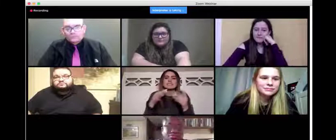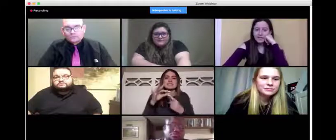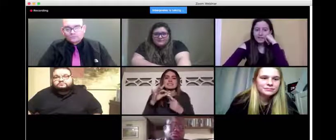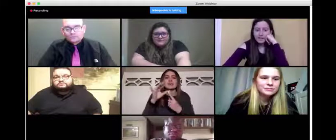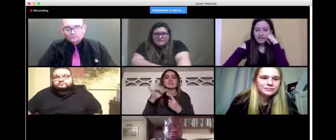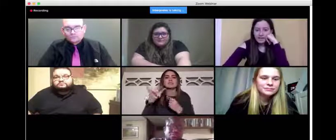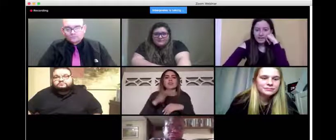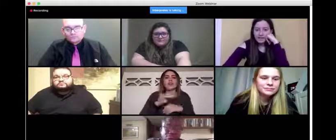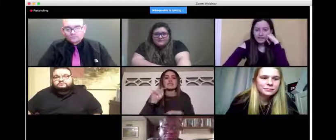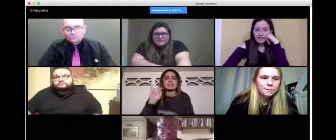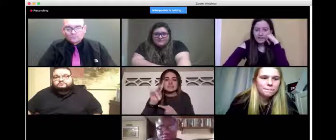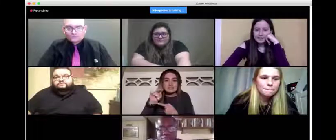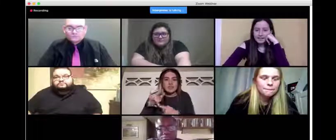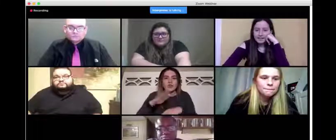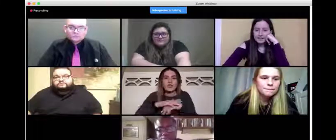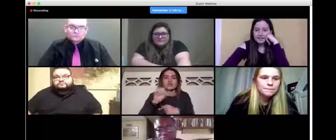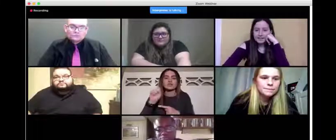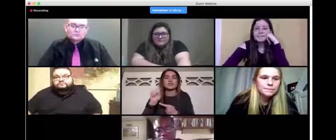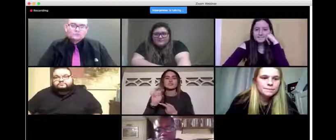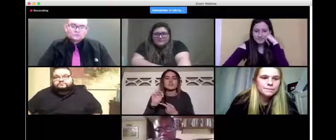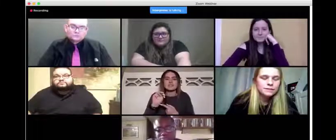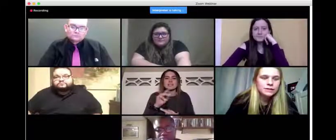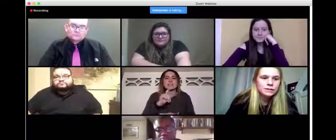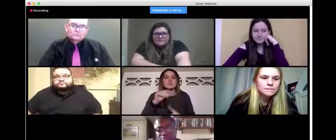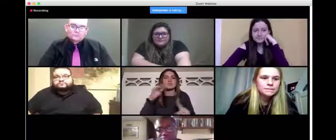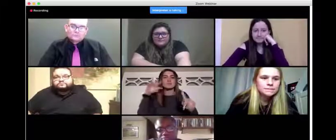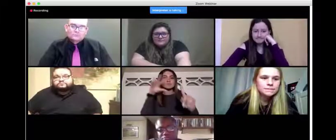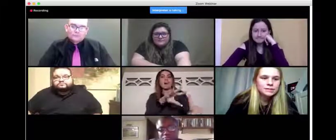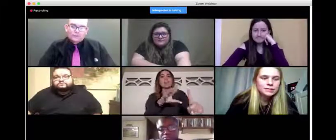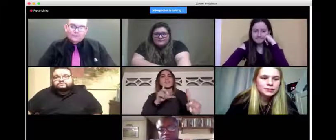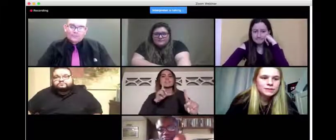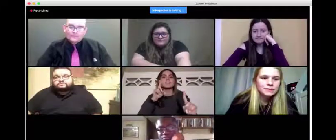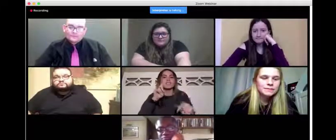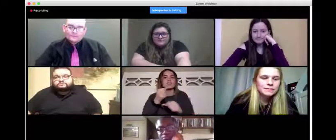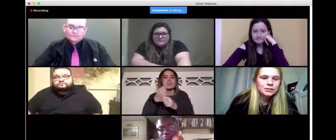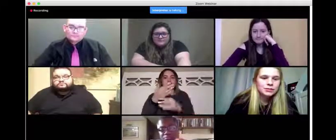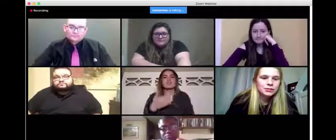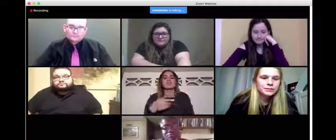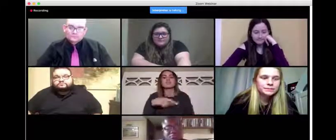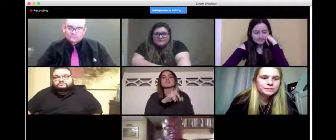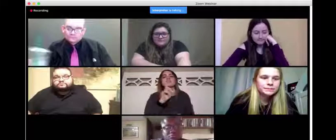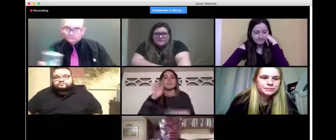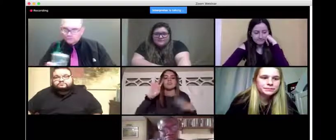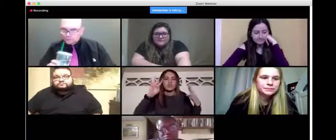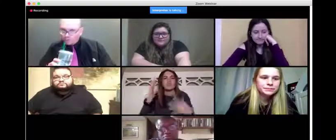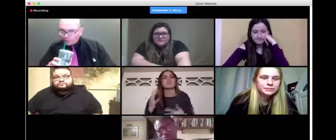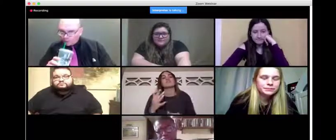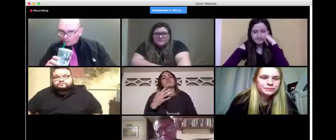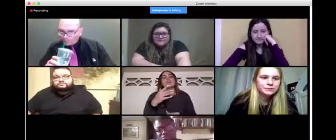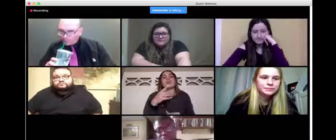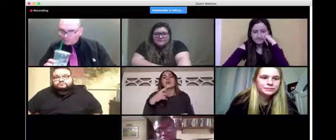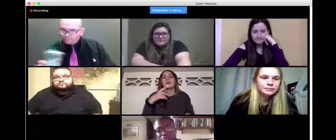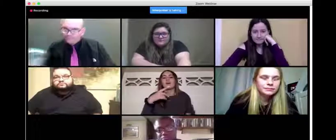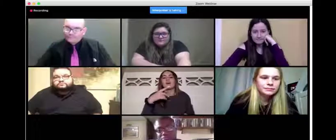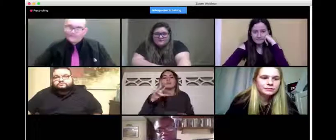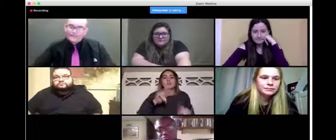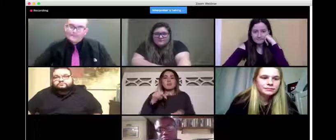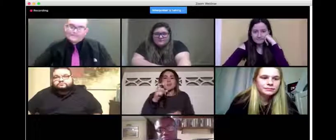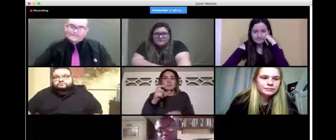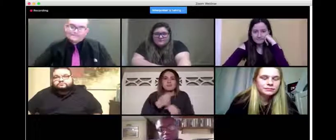you know, put the spotlight on deaf community, on deaf creators, on people who make deaf videos. Like, for example, to be an